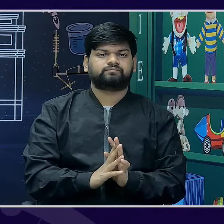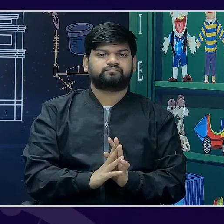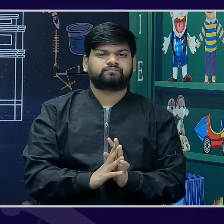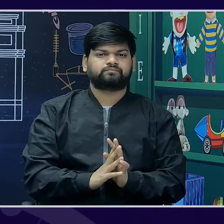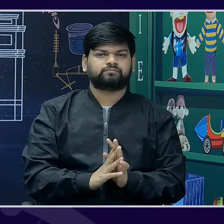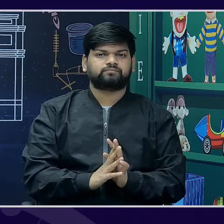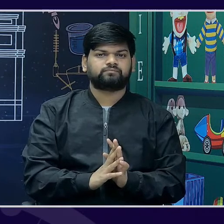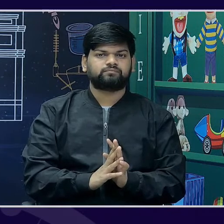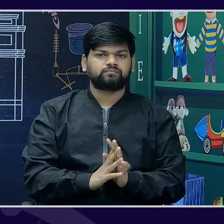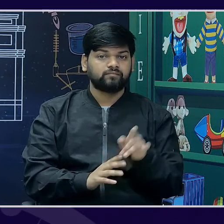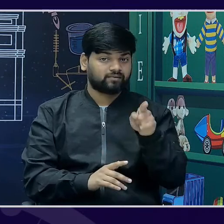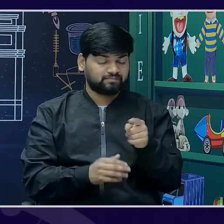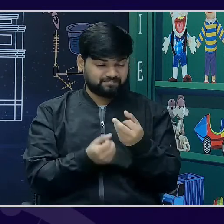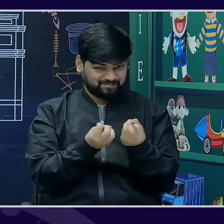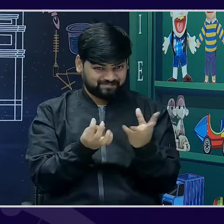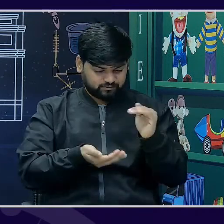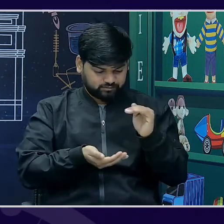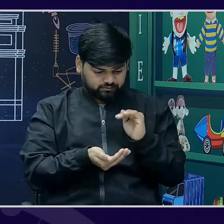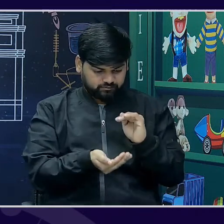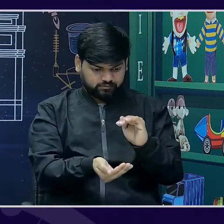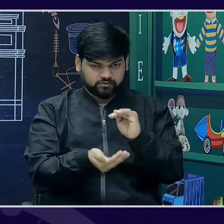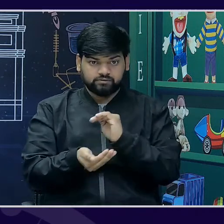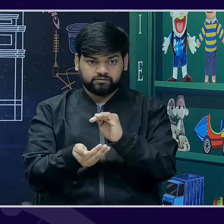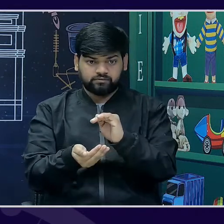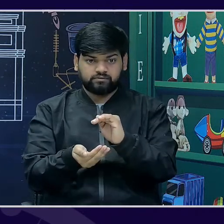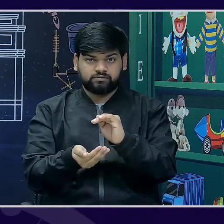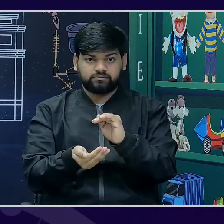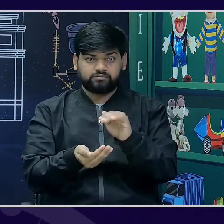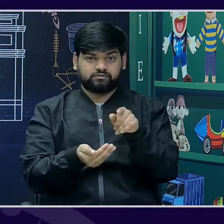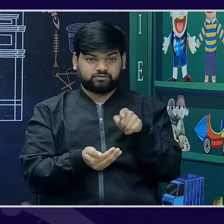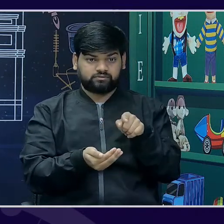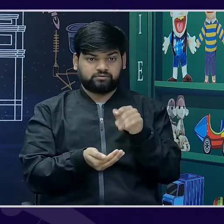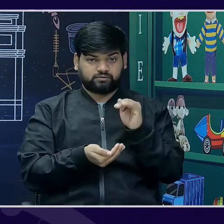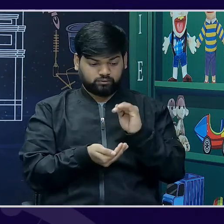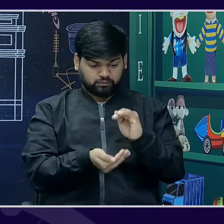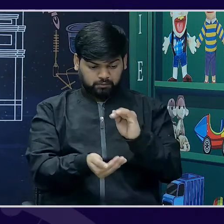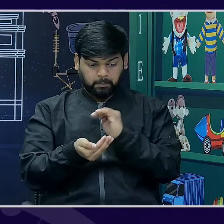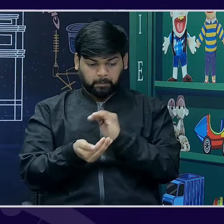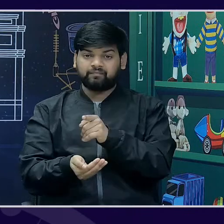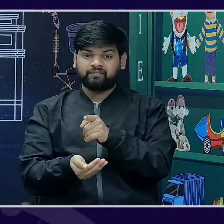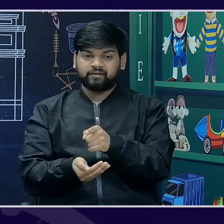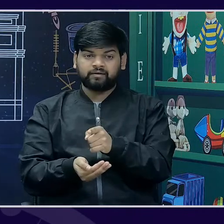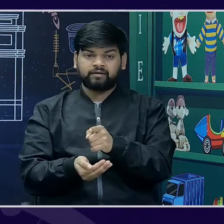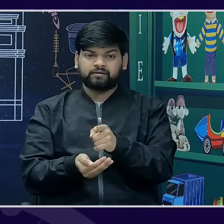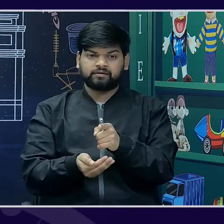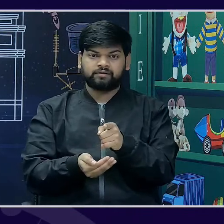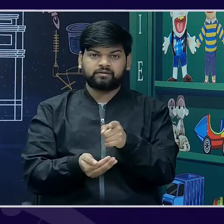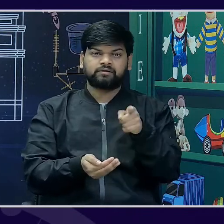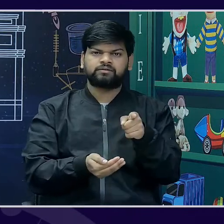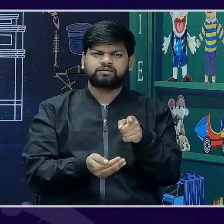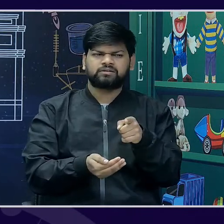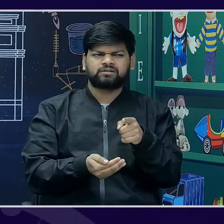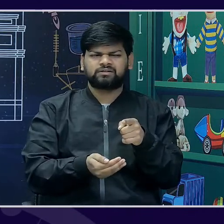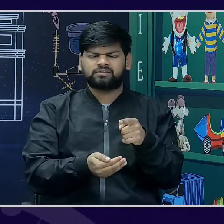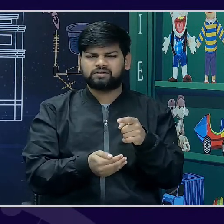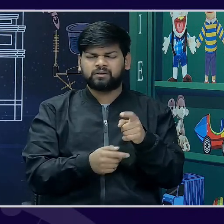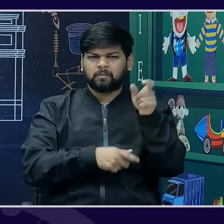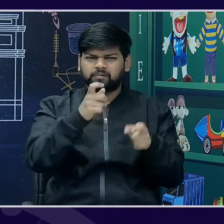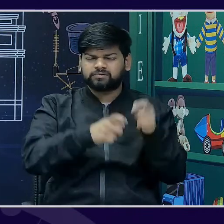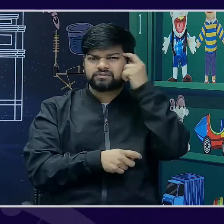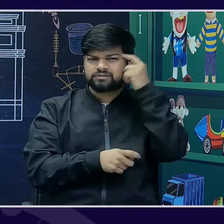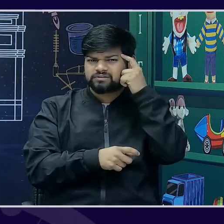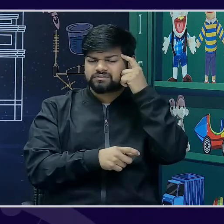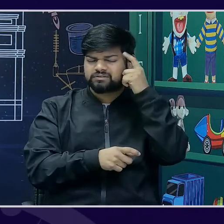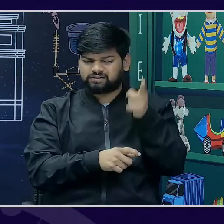pila. The normal baby also takes 1.5 to 2 years to come to a sentence level. So God